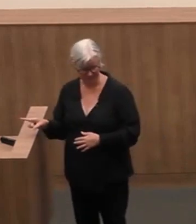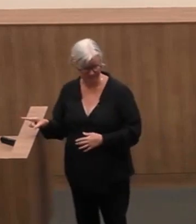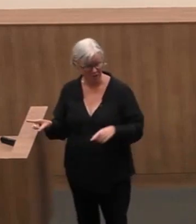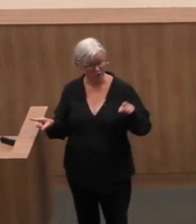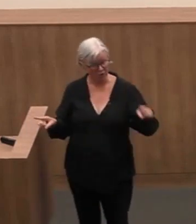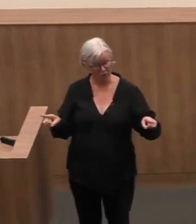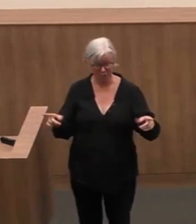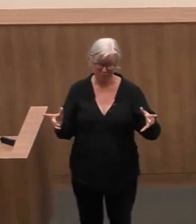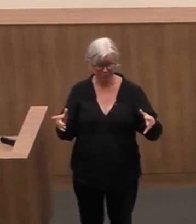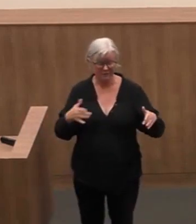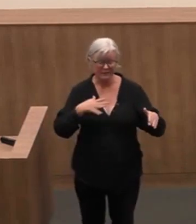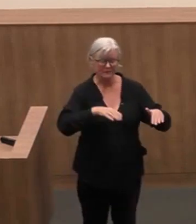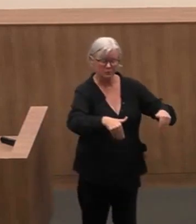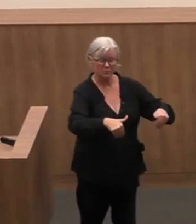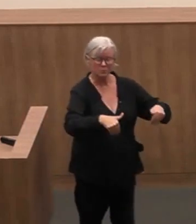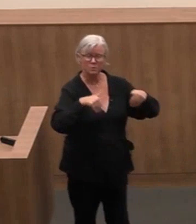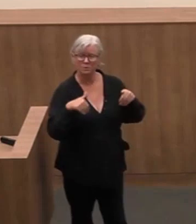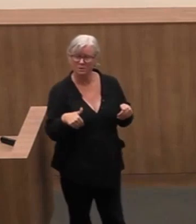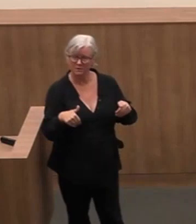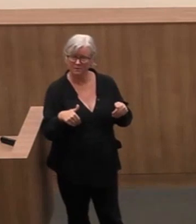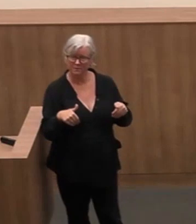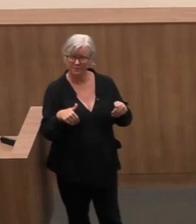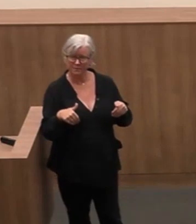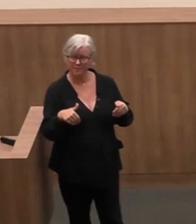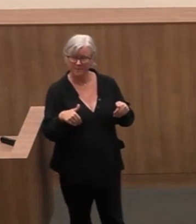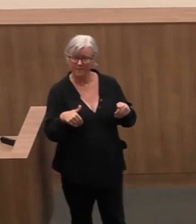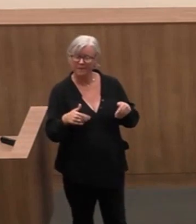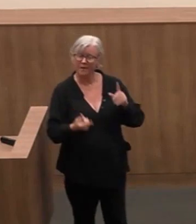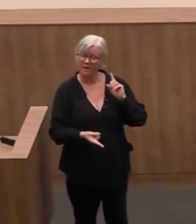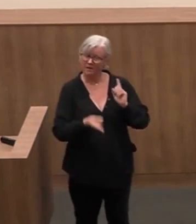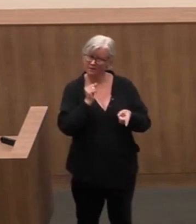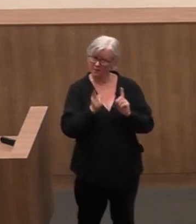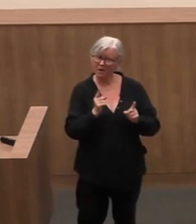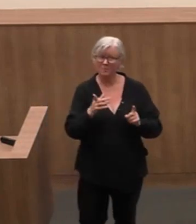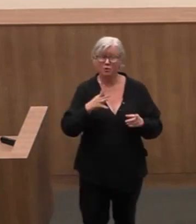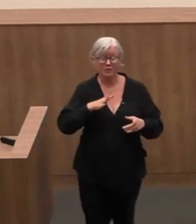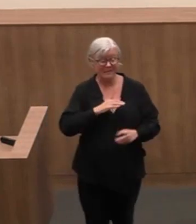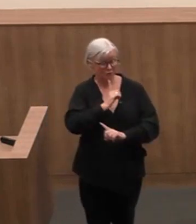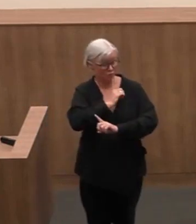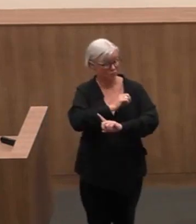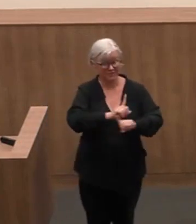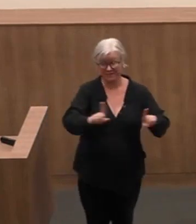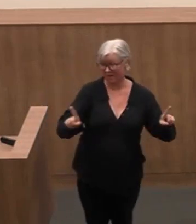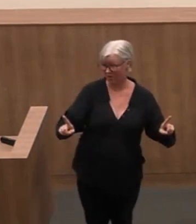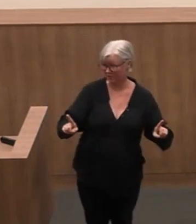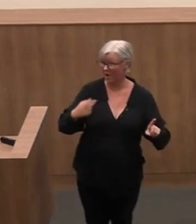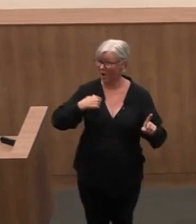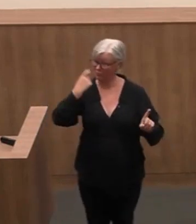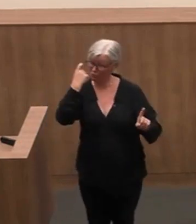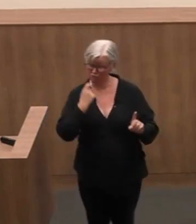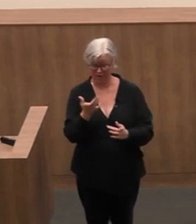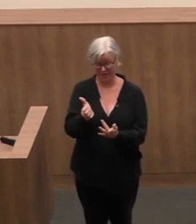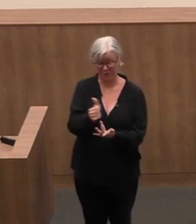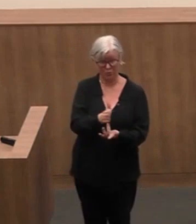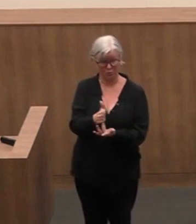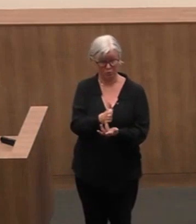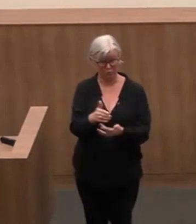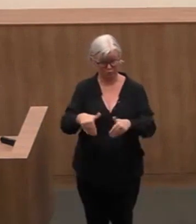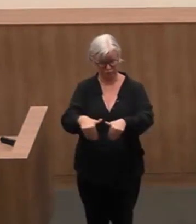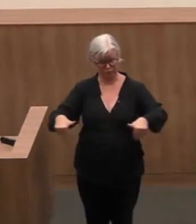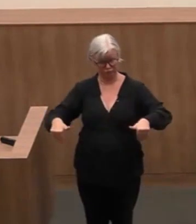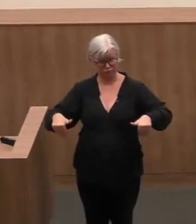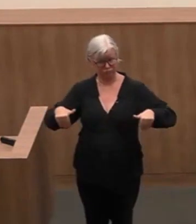But sometimes if we simply just acknowledge that we have that bias and then we seek to be neutral in supporting the person